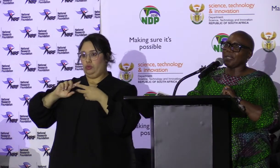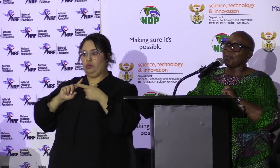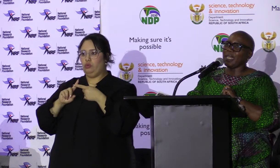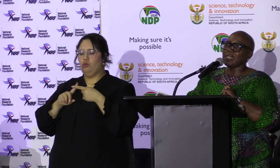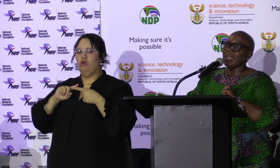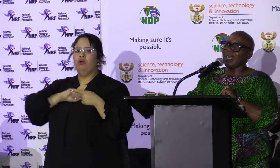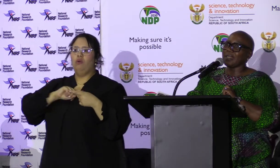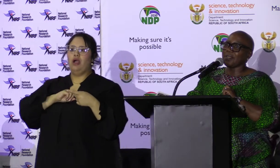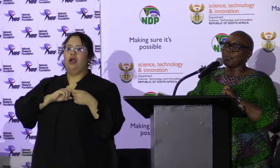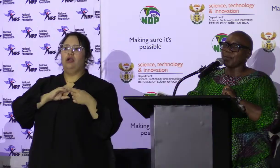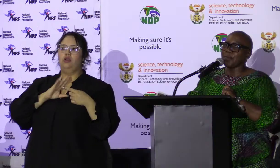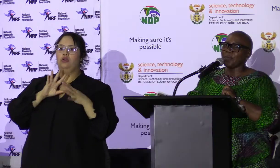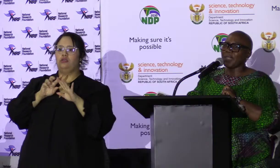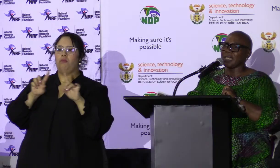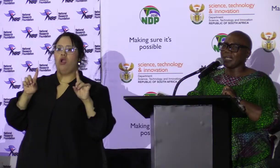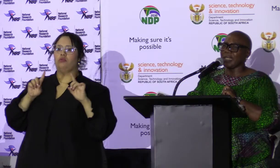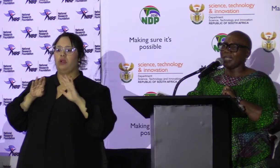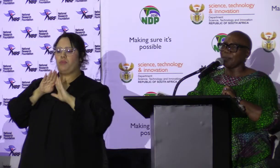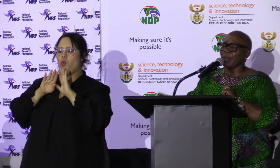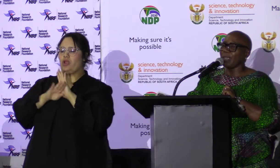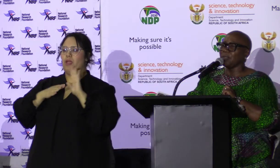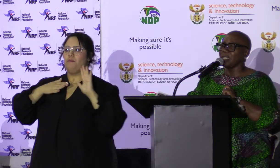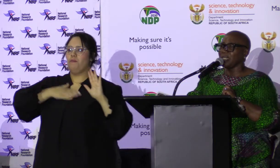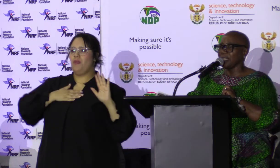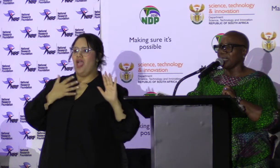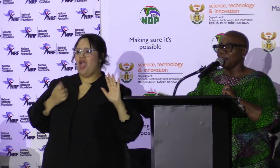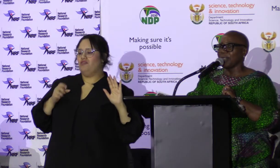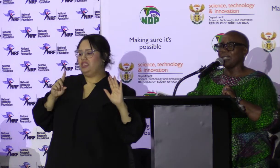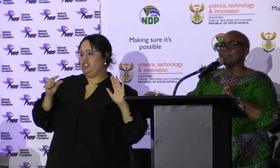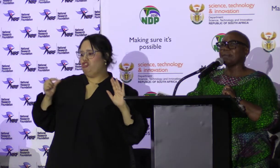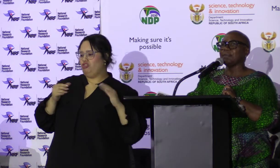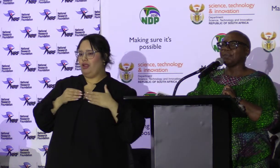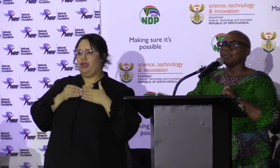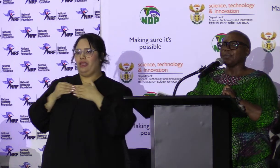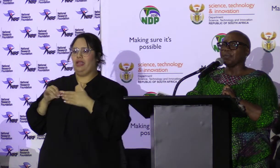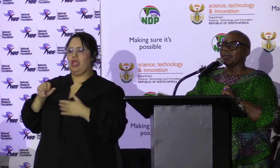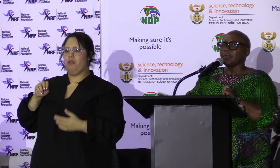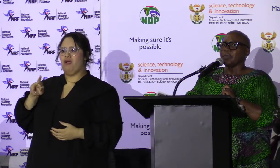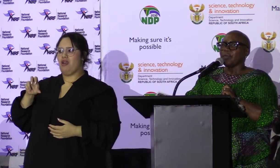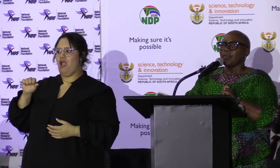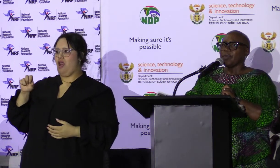In the department, under the program that is led by UDDG Imran,